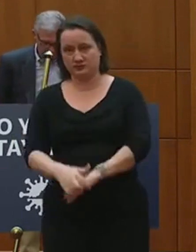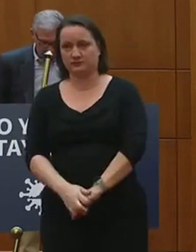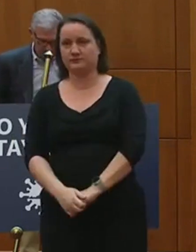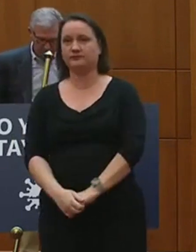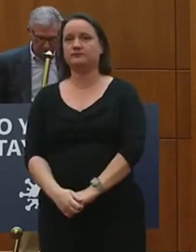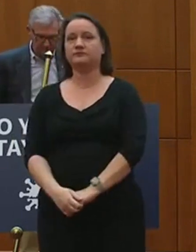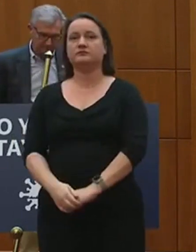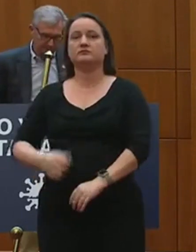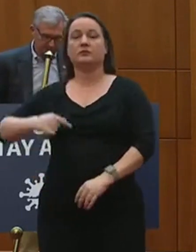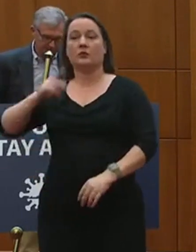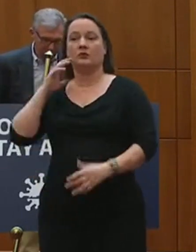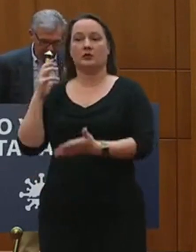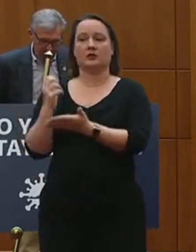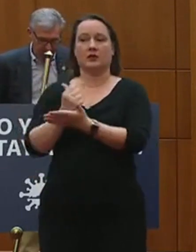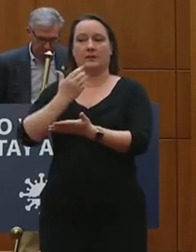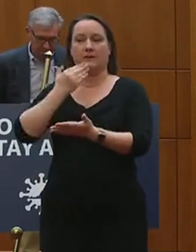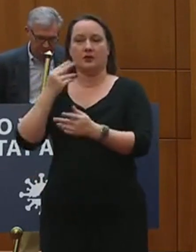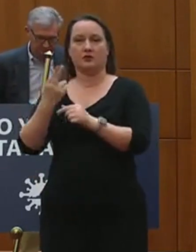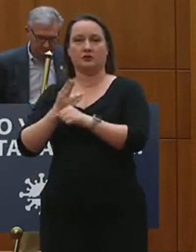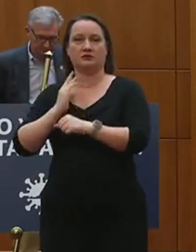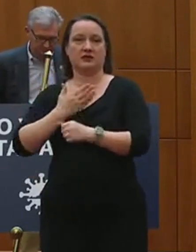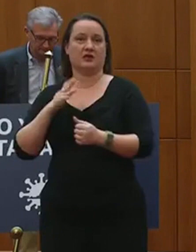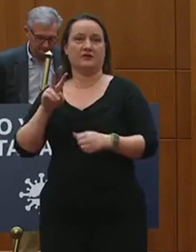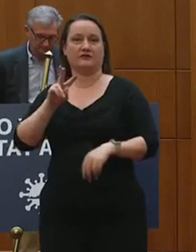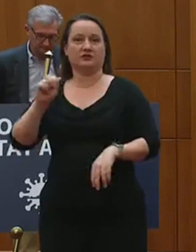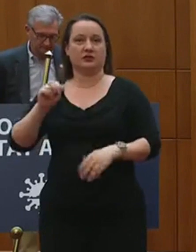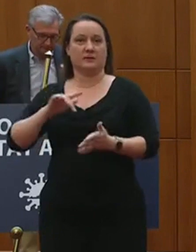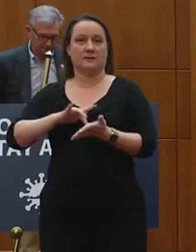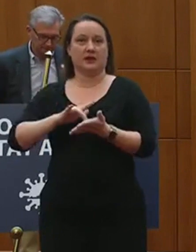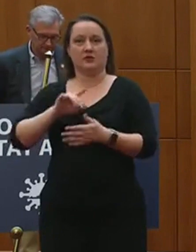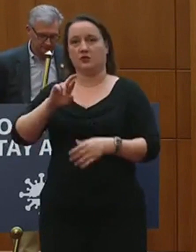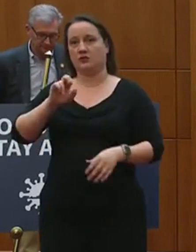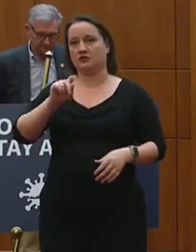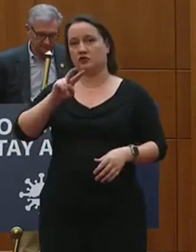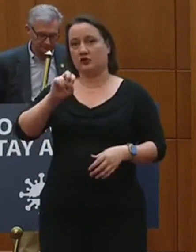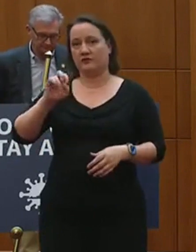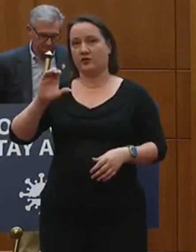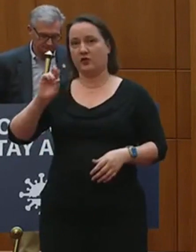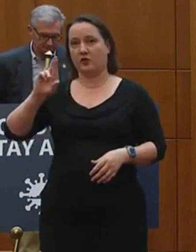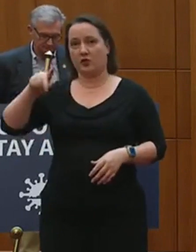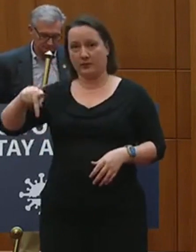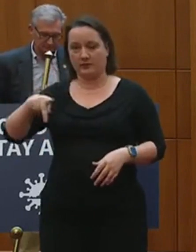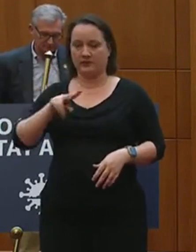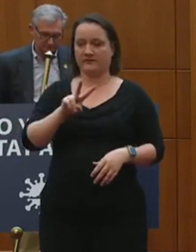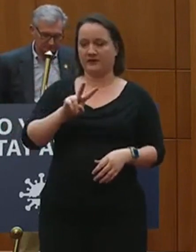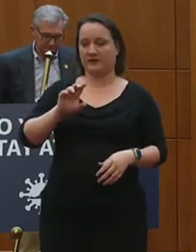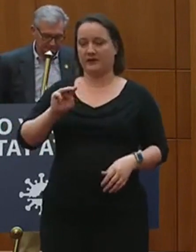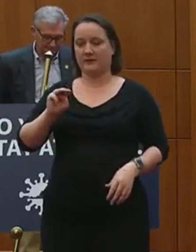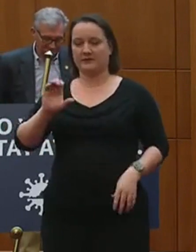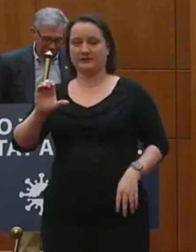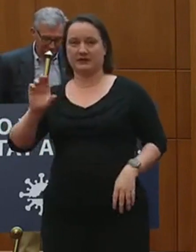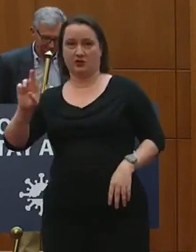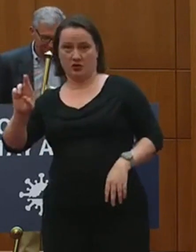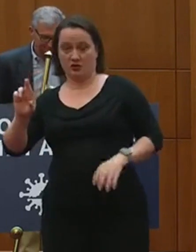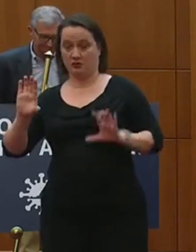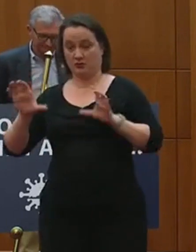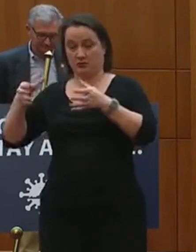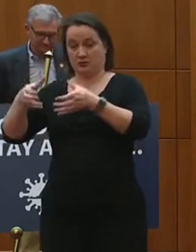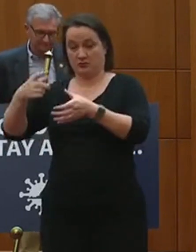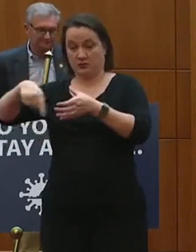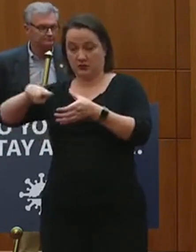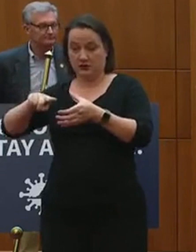be making better use of our Virginia Medical Reserve Corps. The VMCR is a force of